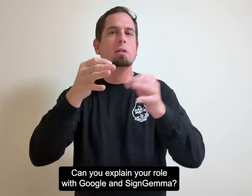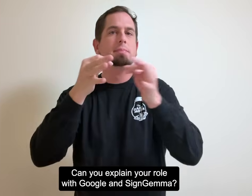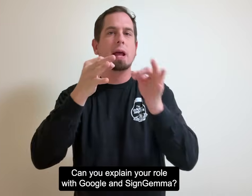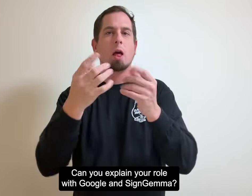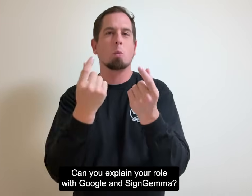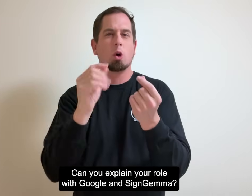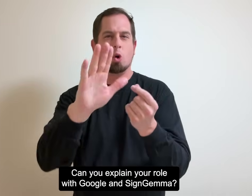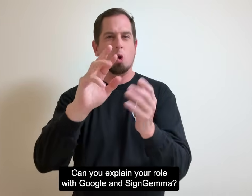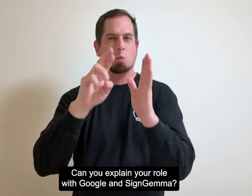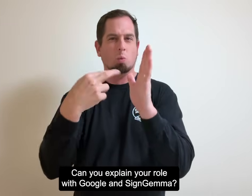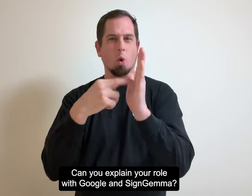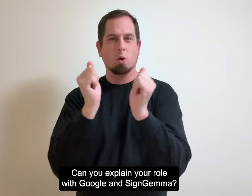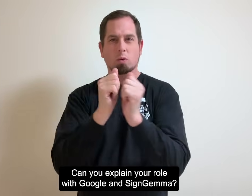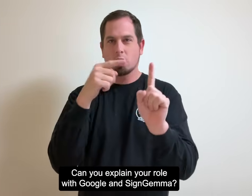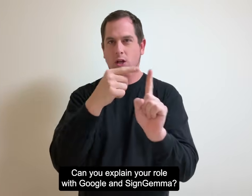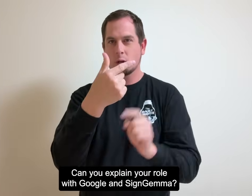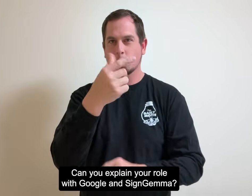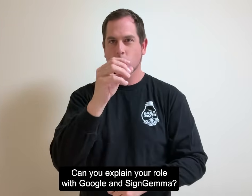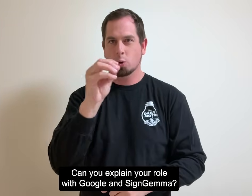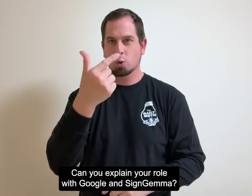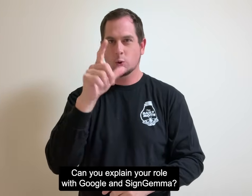Can you explain your role with Google and Sign Gemma?